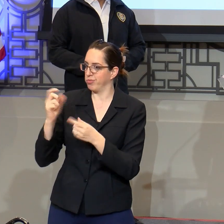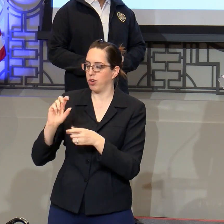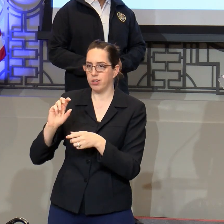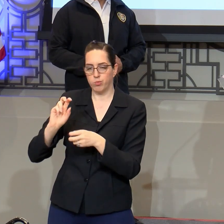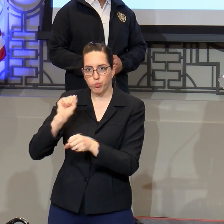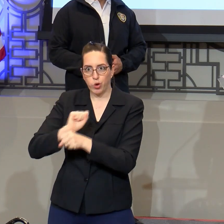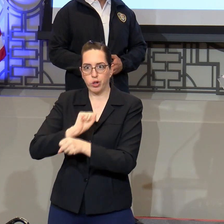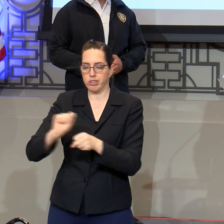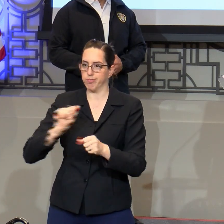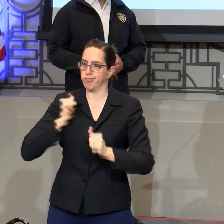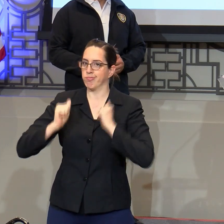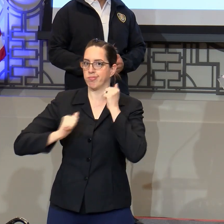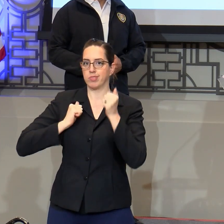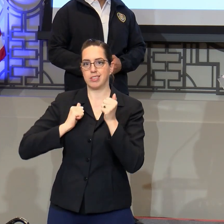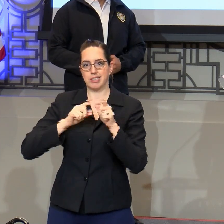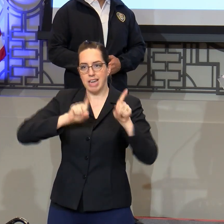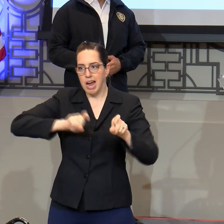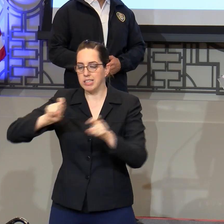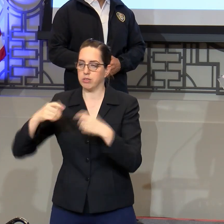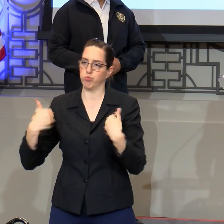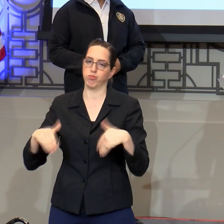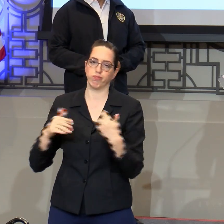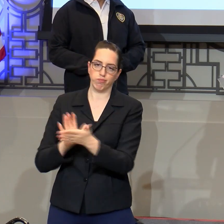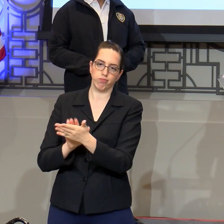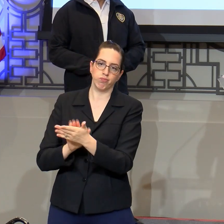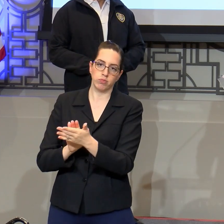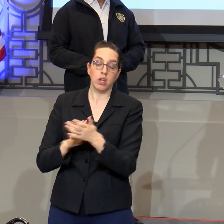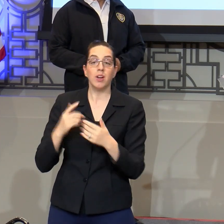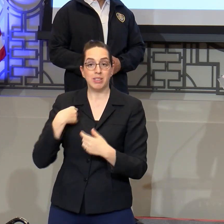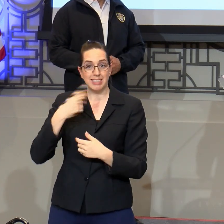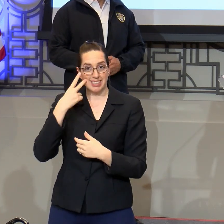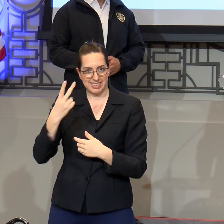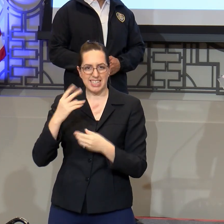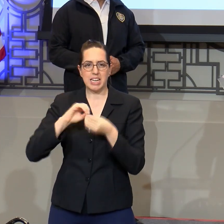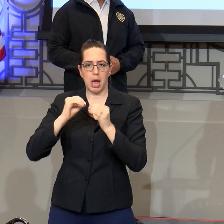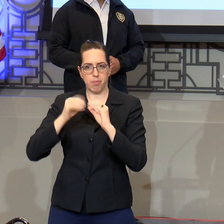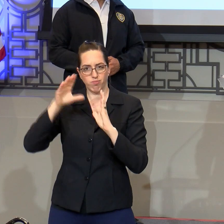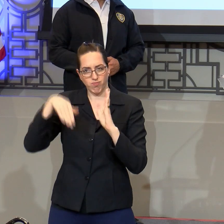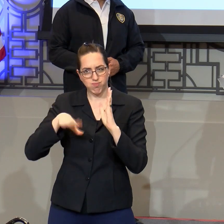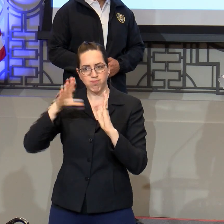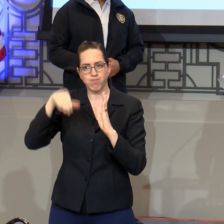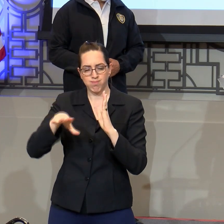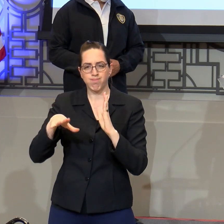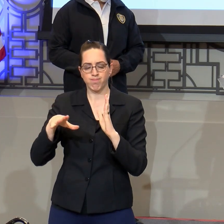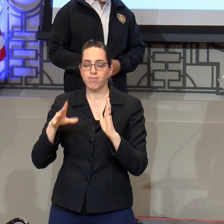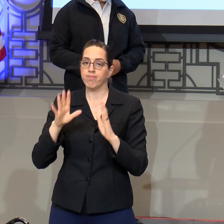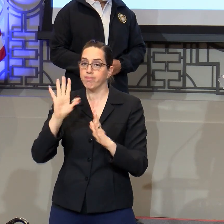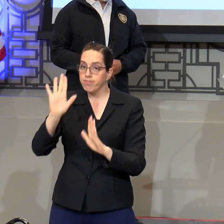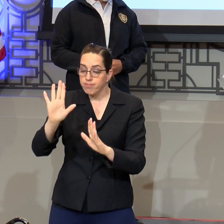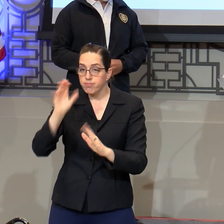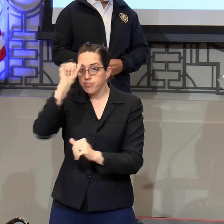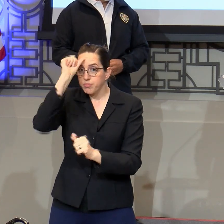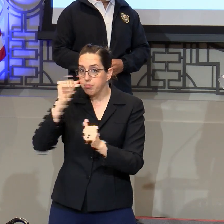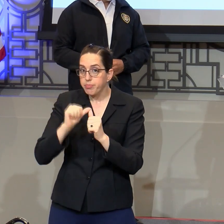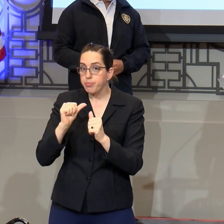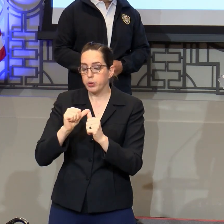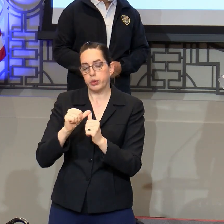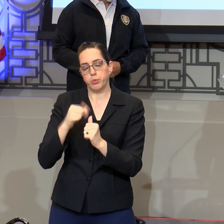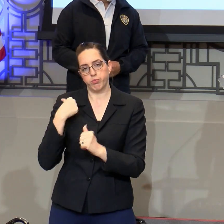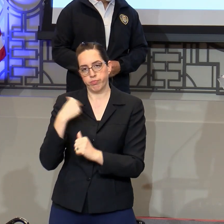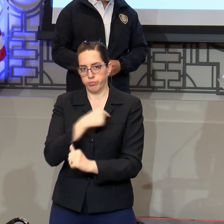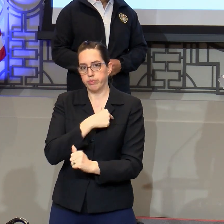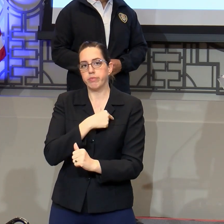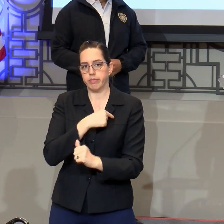our testing capabilities. While we see a fluctuation in the daily numbers, I want to remind you that the city